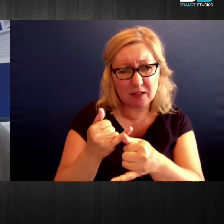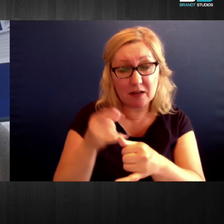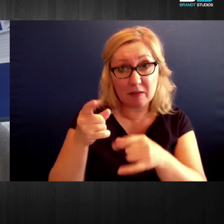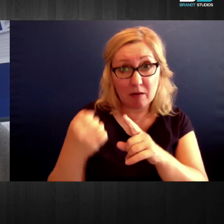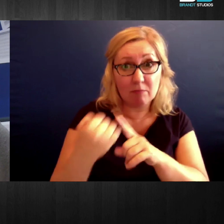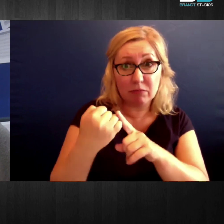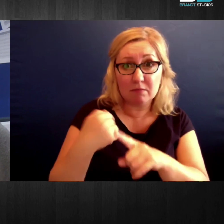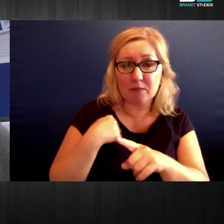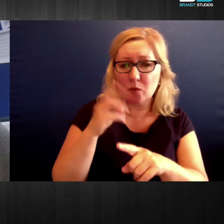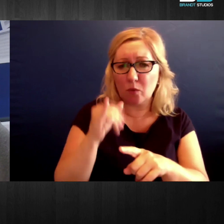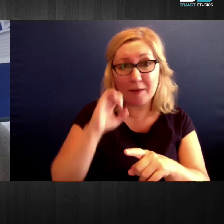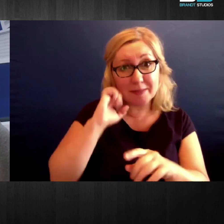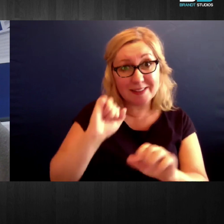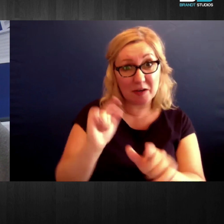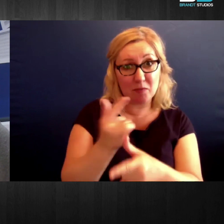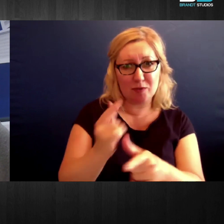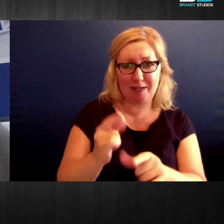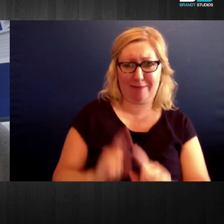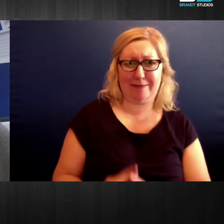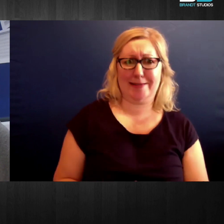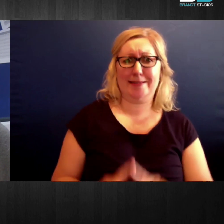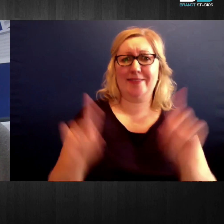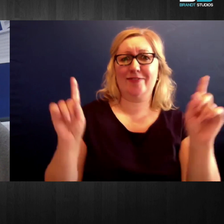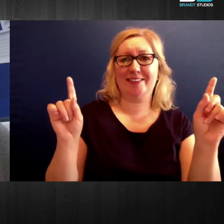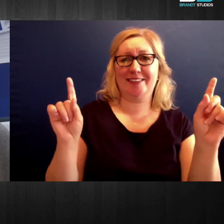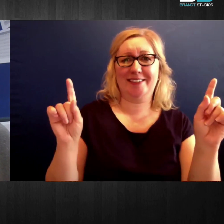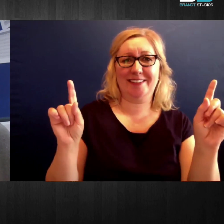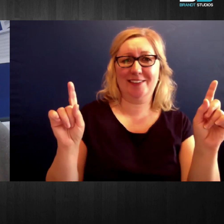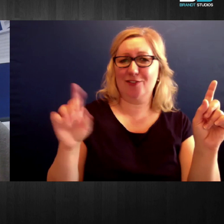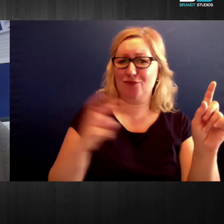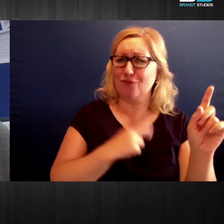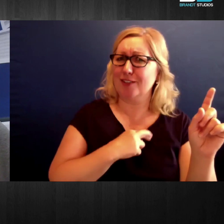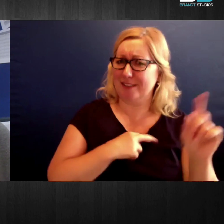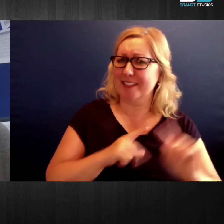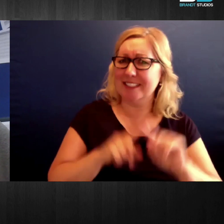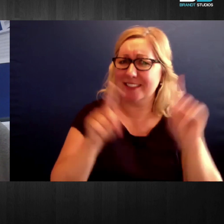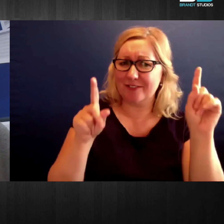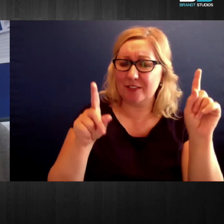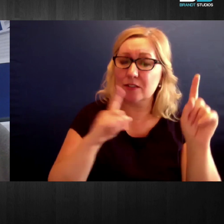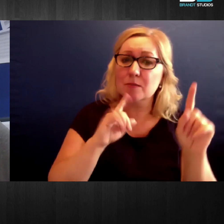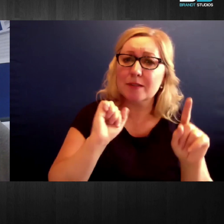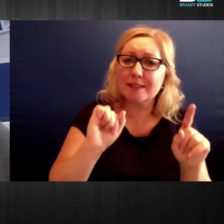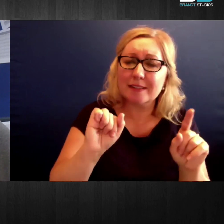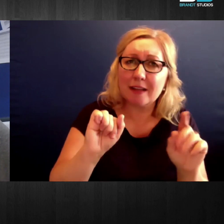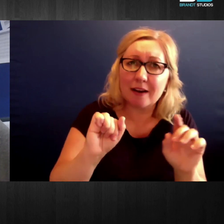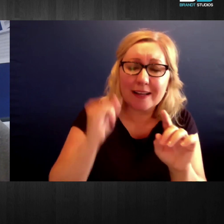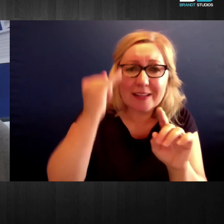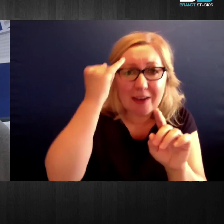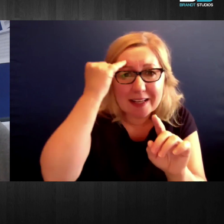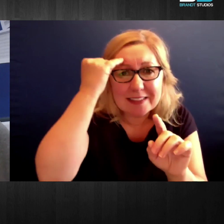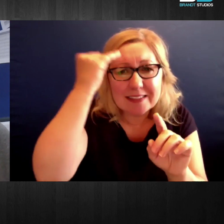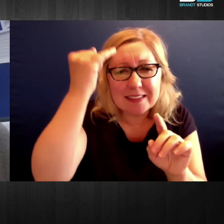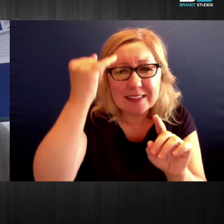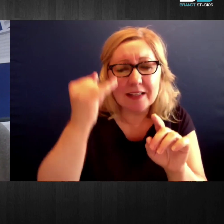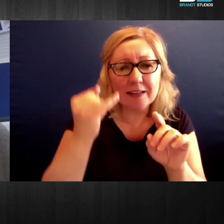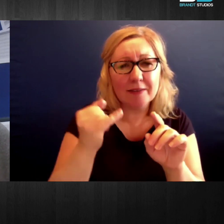but their whole imagery and their whole aesthetic and everything was very, very similar to Galway, and I